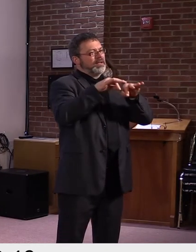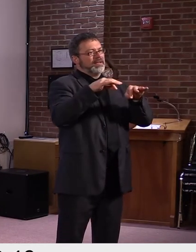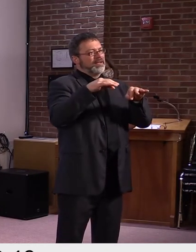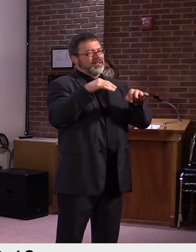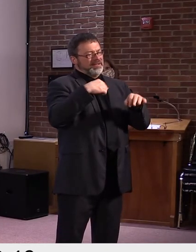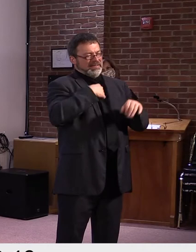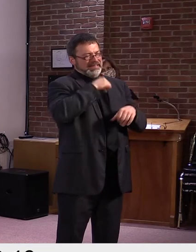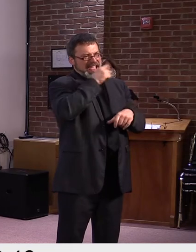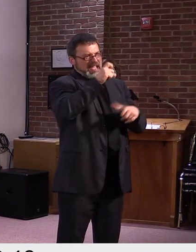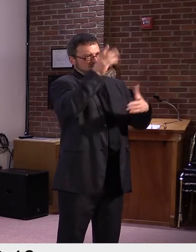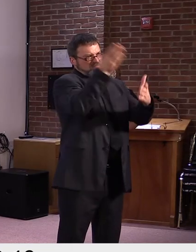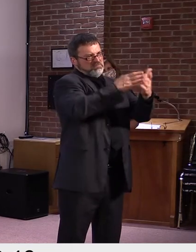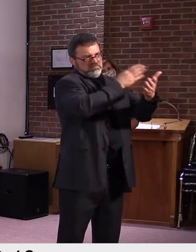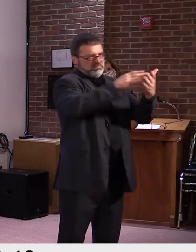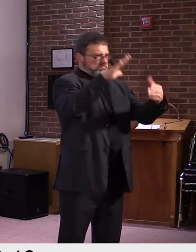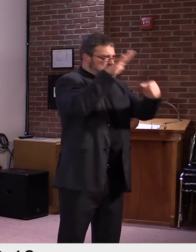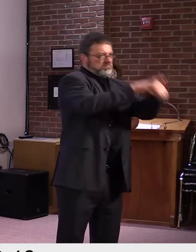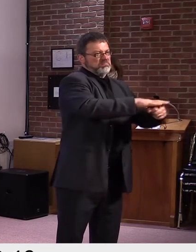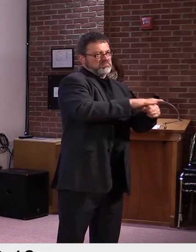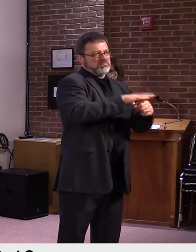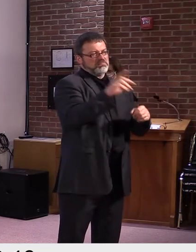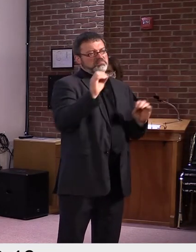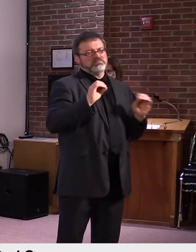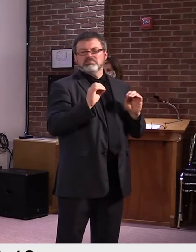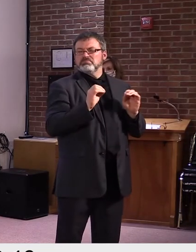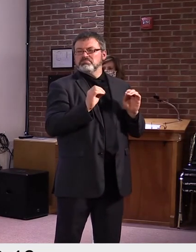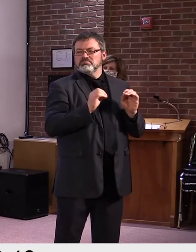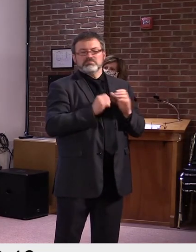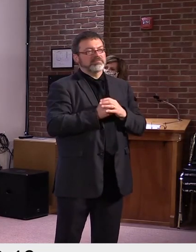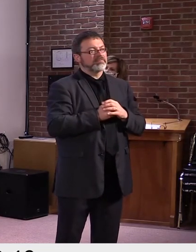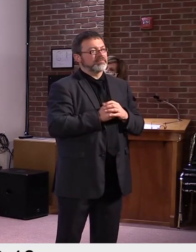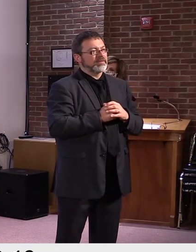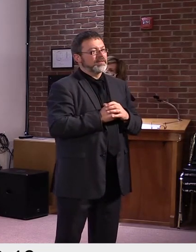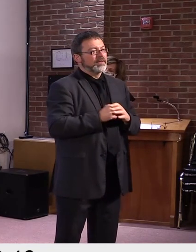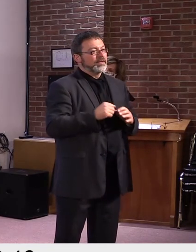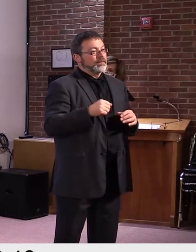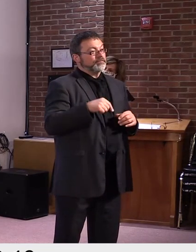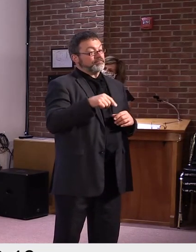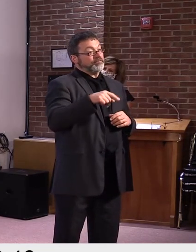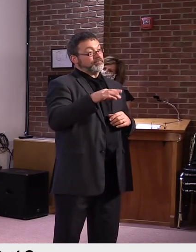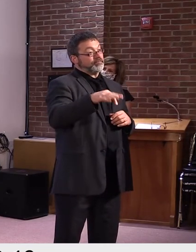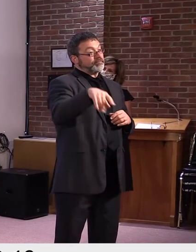Are you referring to the Black Lives Matter in on